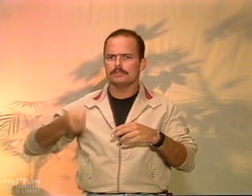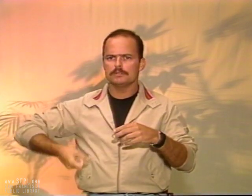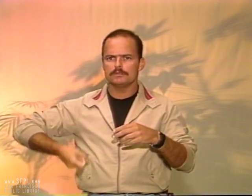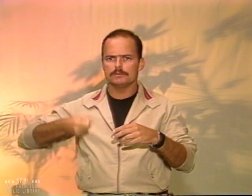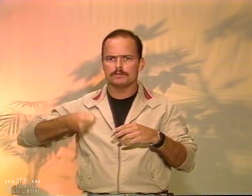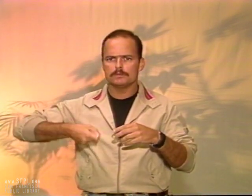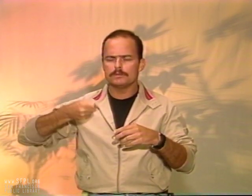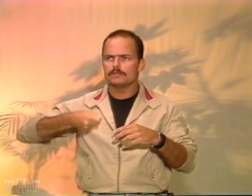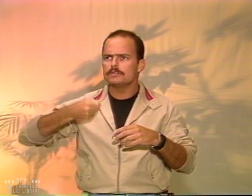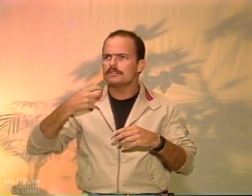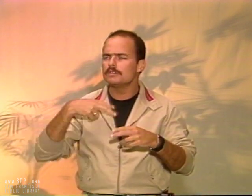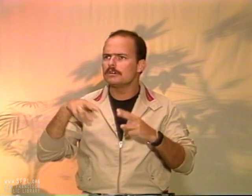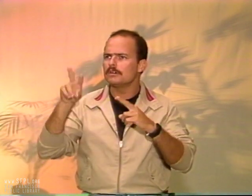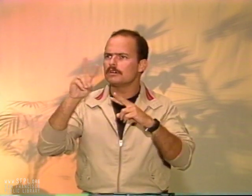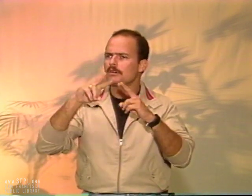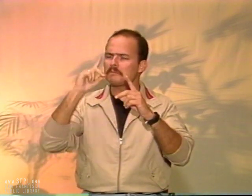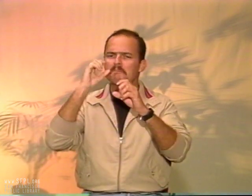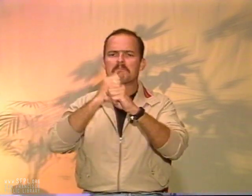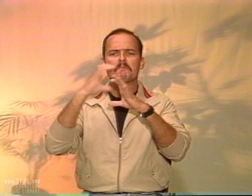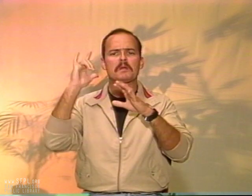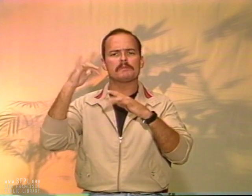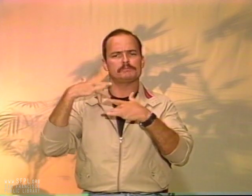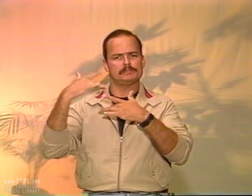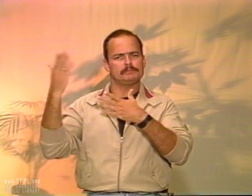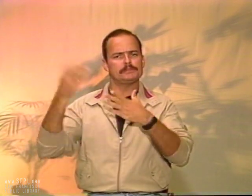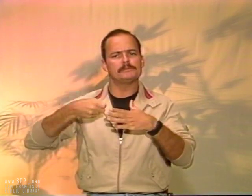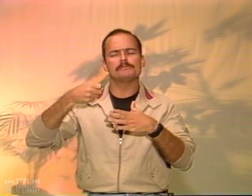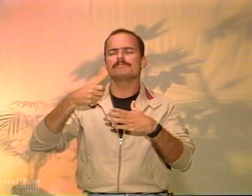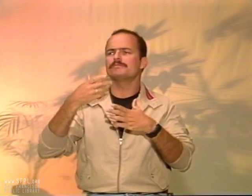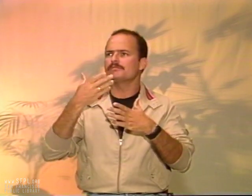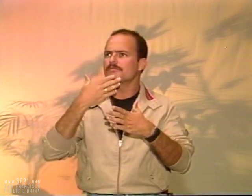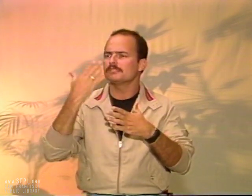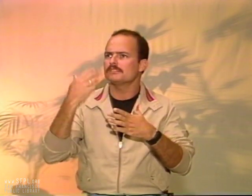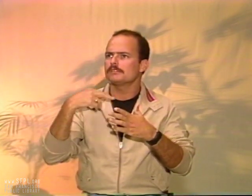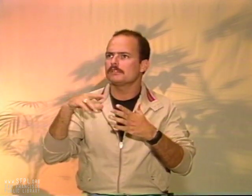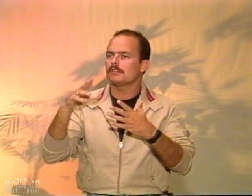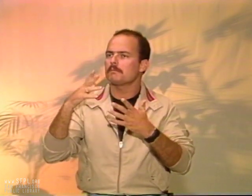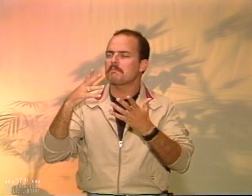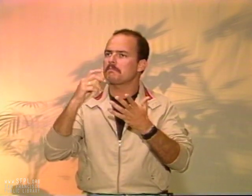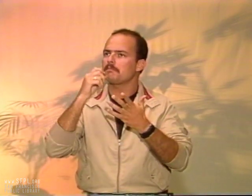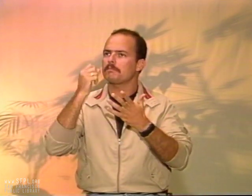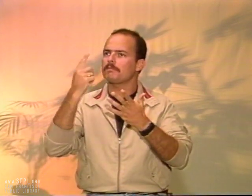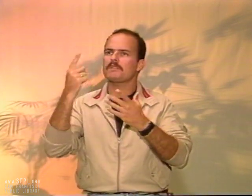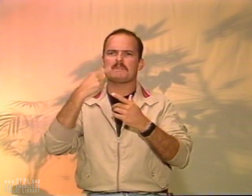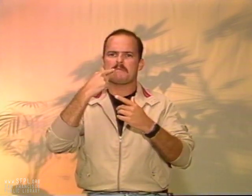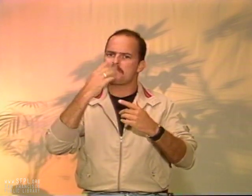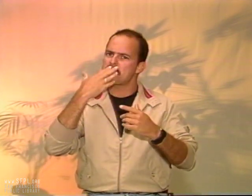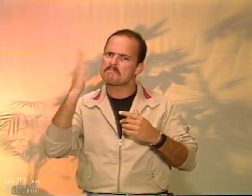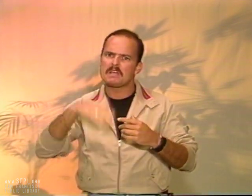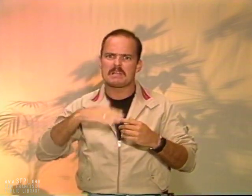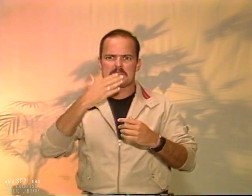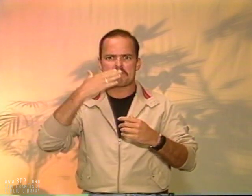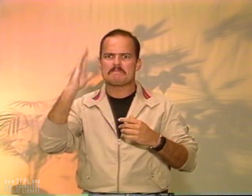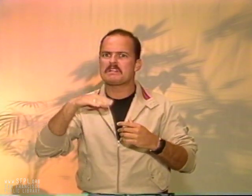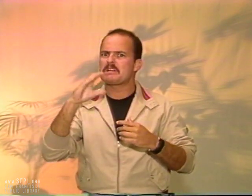any luggage. It seemed strange. I knew something was wrong. The only thing communicated was Castro bad. Castro